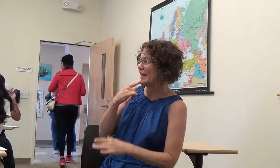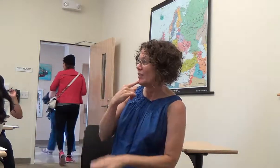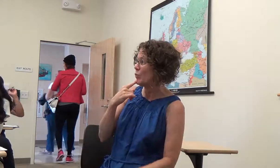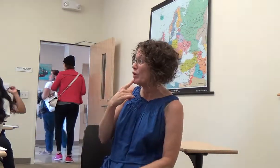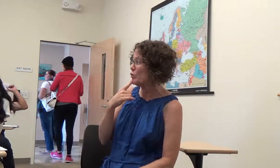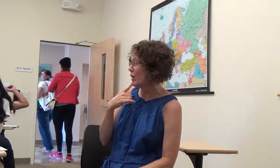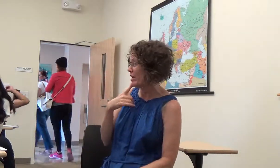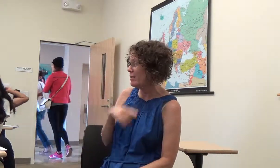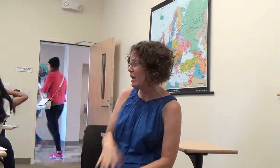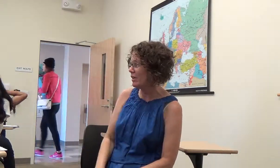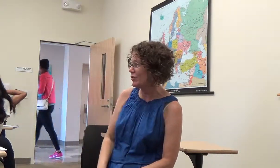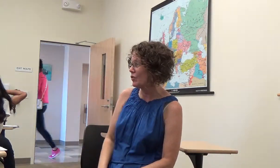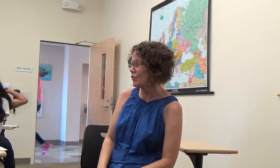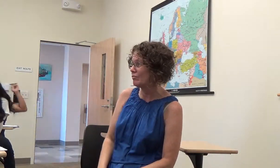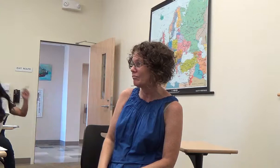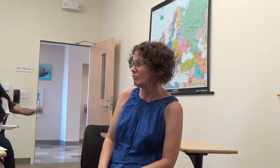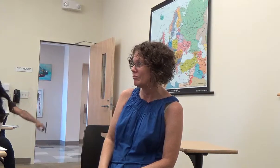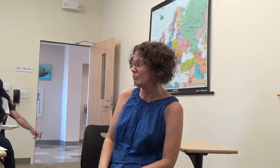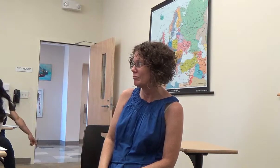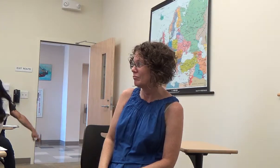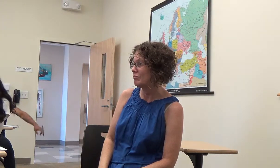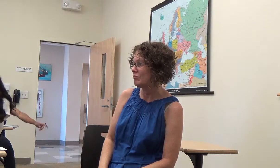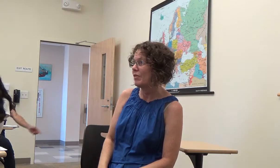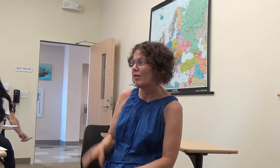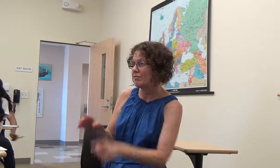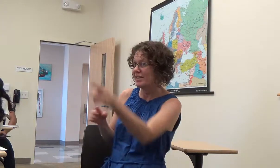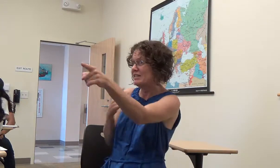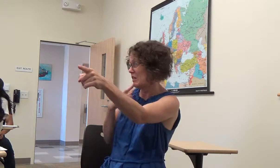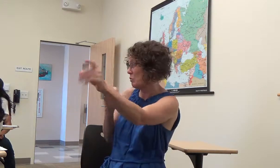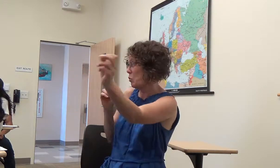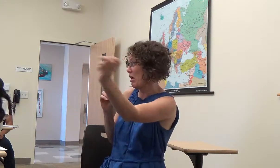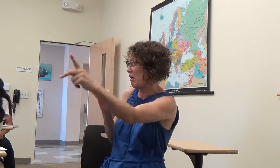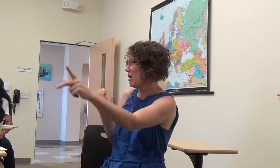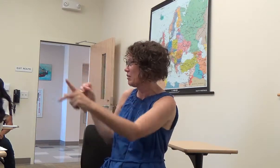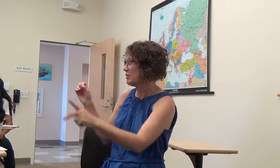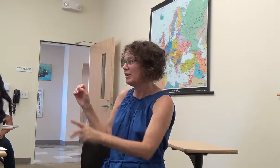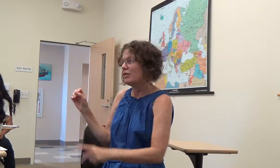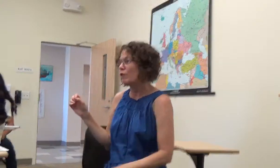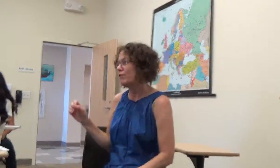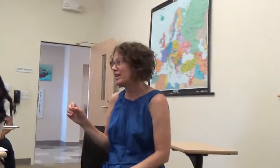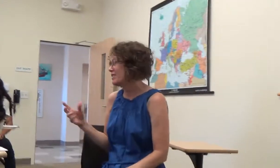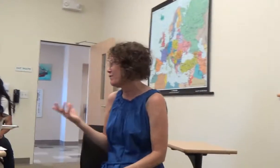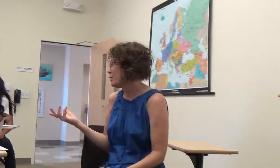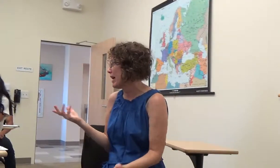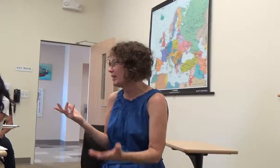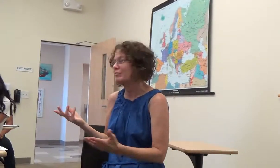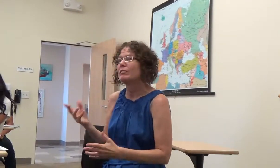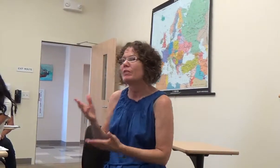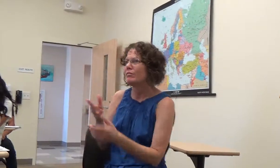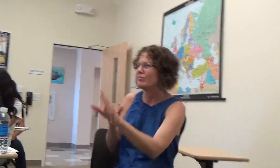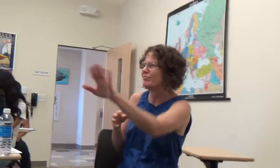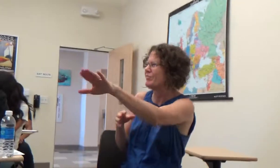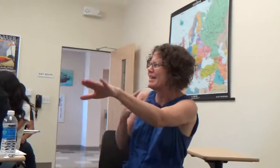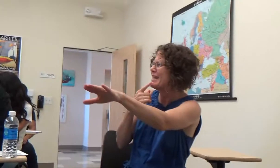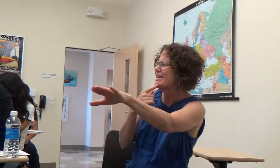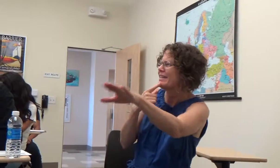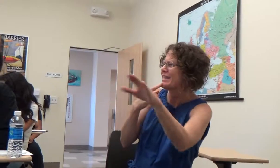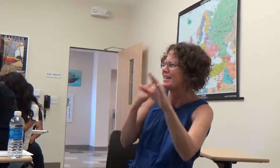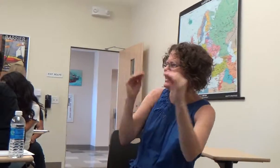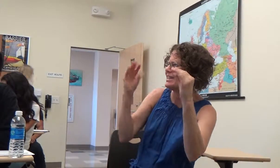We could trade emails. that would be Sure. yeah. It doesn't. It's okay Feedback. if it's